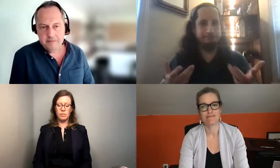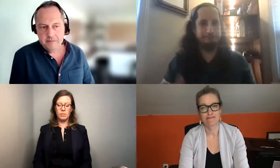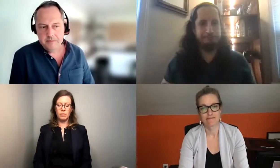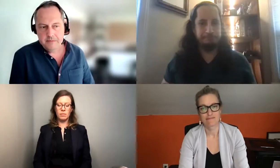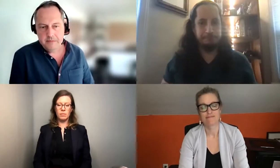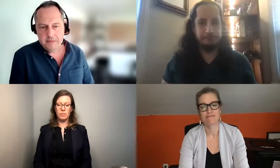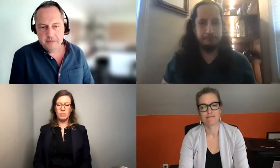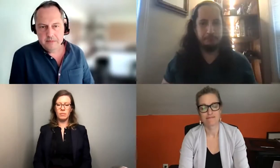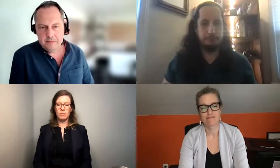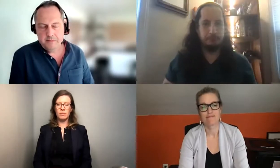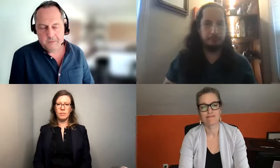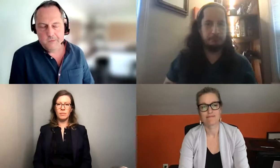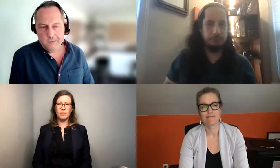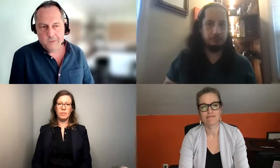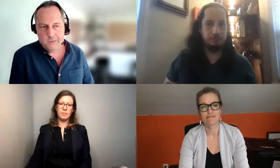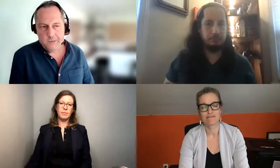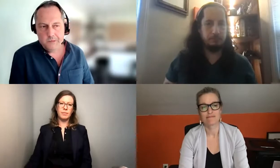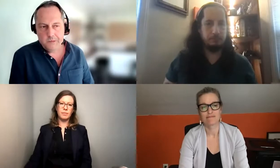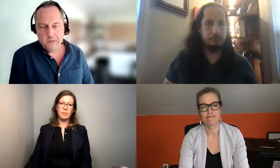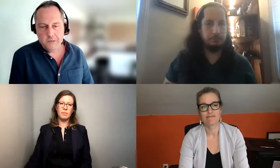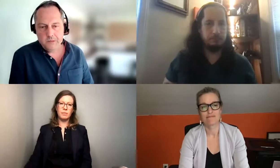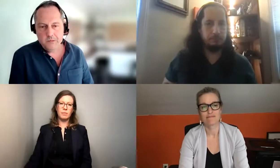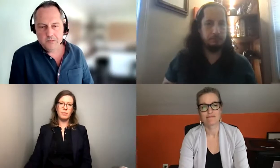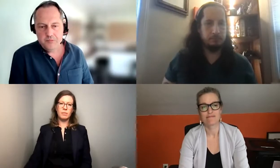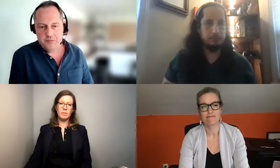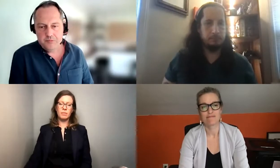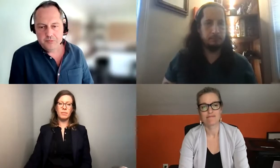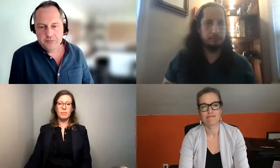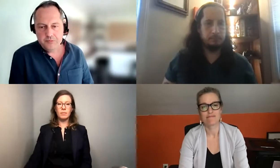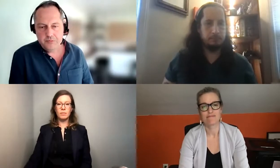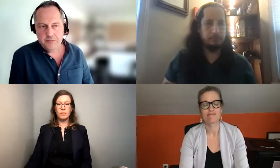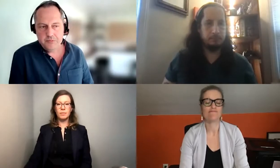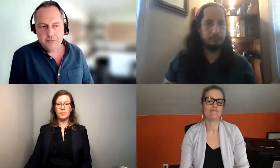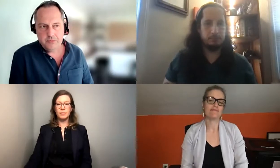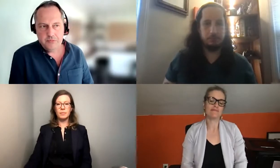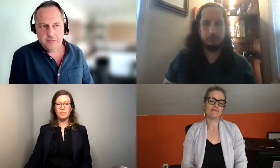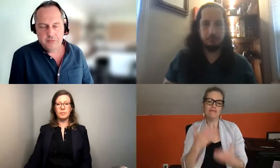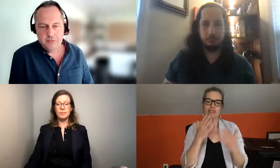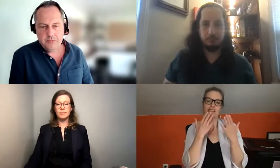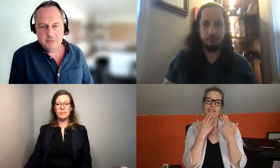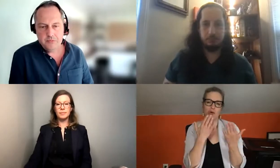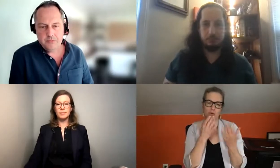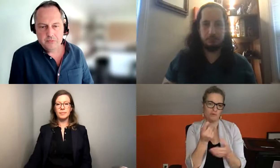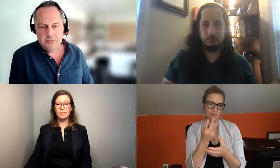So this is a prevalent issue in this community, ethics and data.